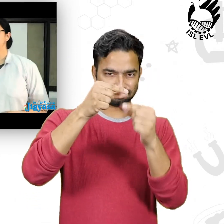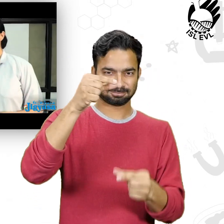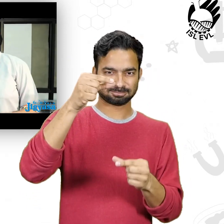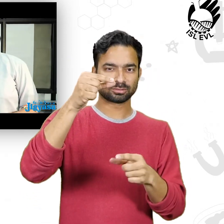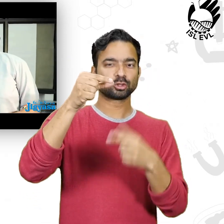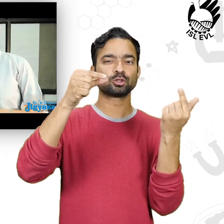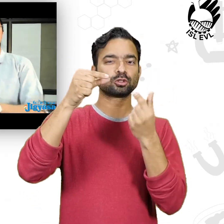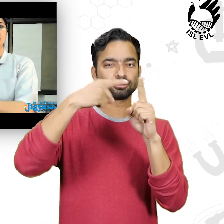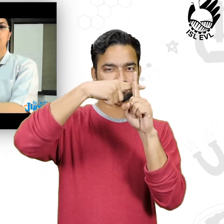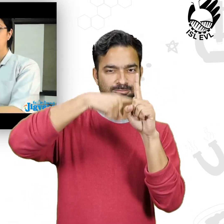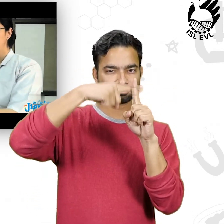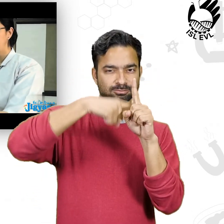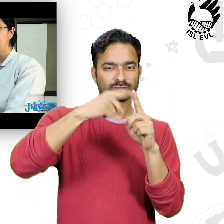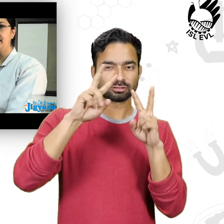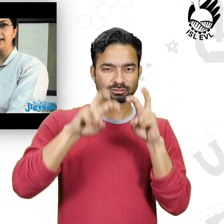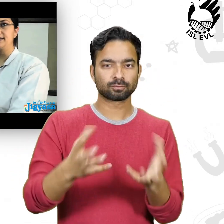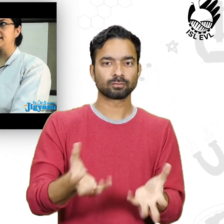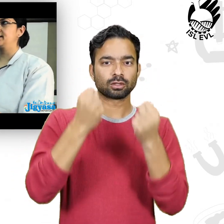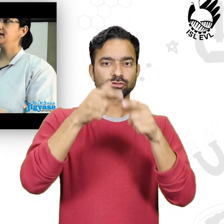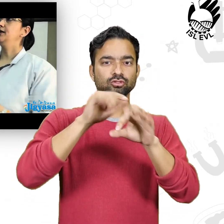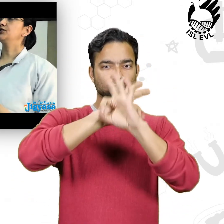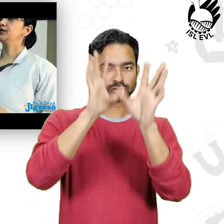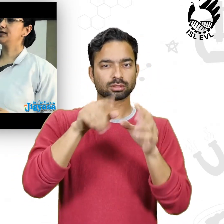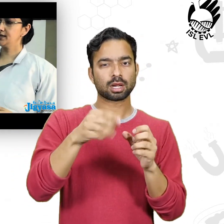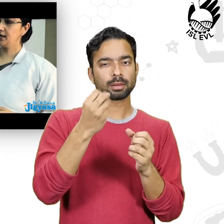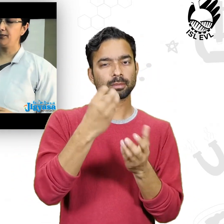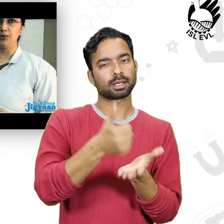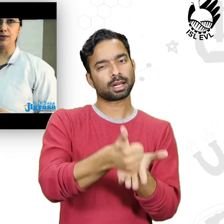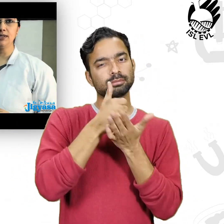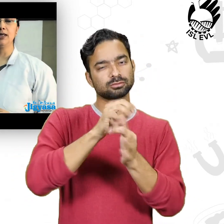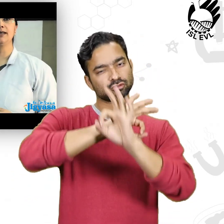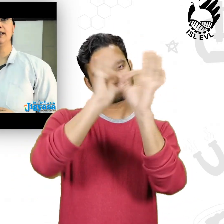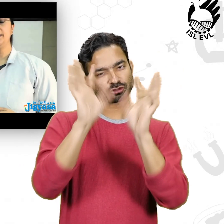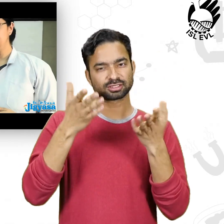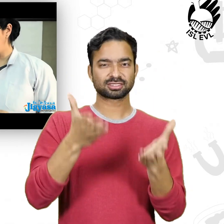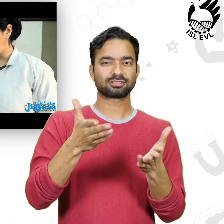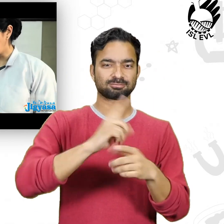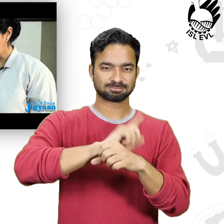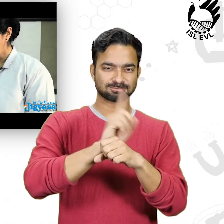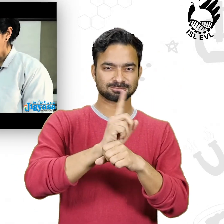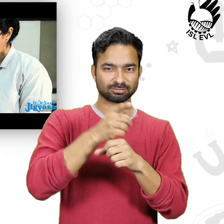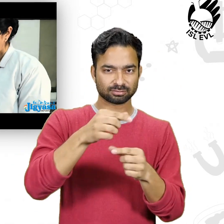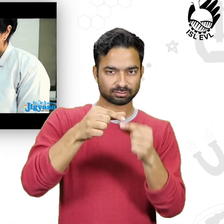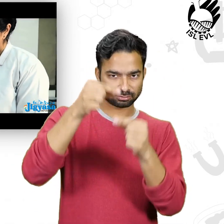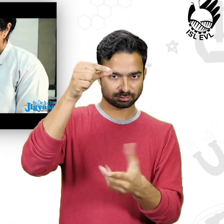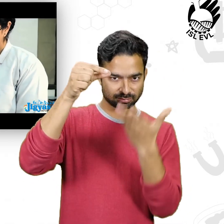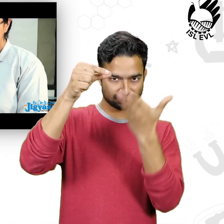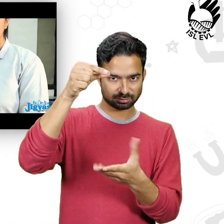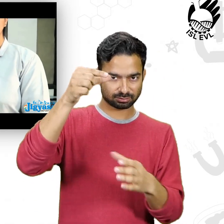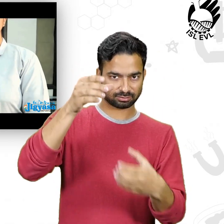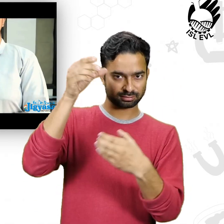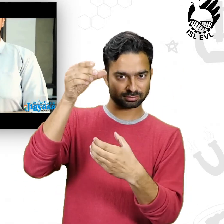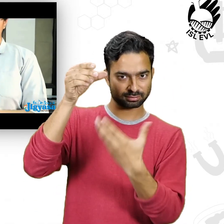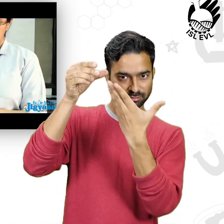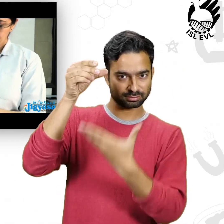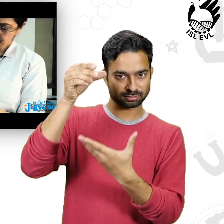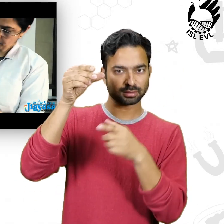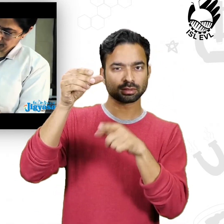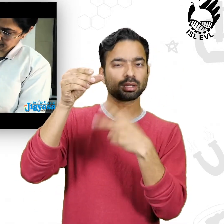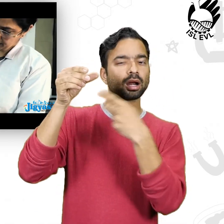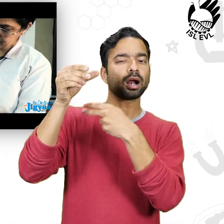to see calcium using volumetric analysis. So this is our burette, our calibrated burette, and this is our secondary